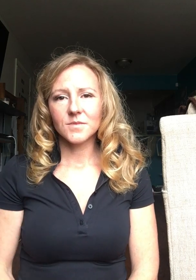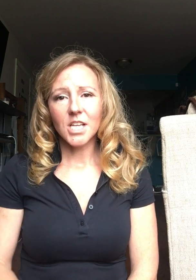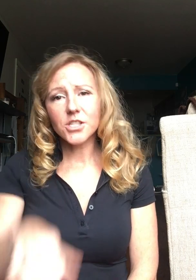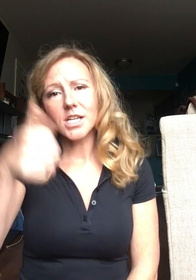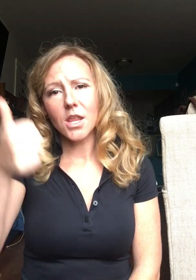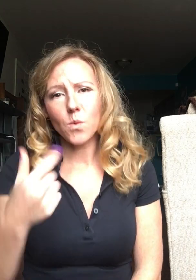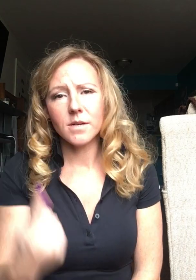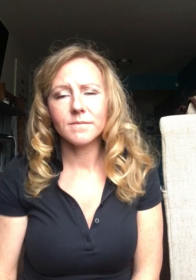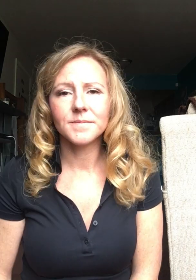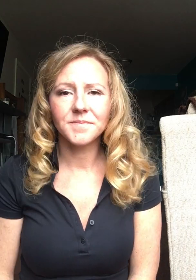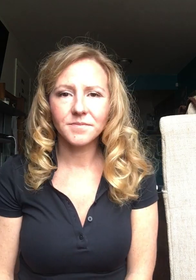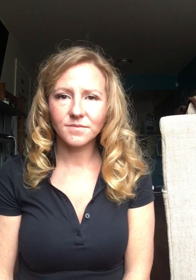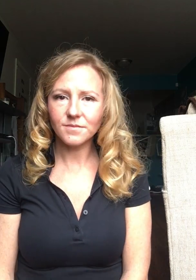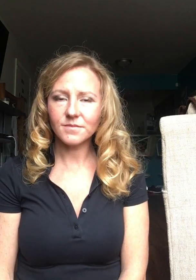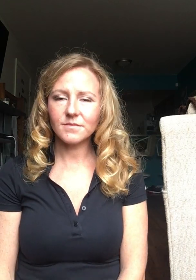Here's another one.